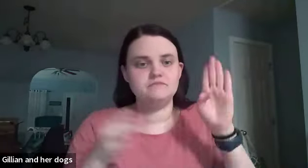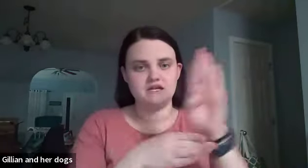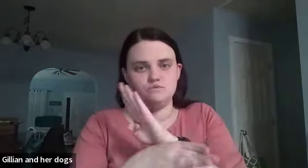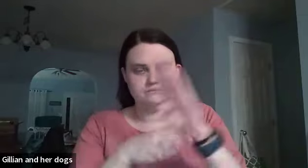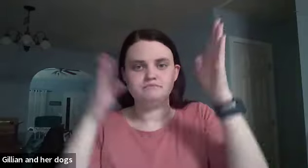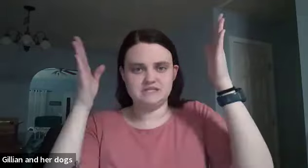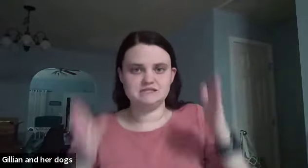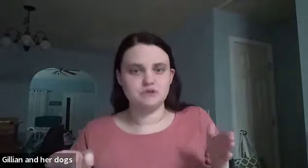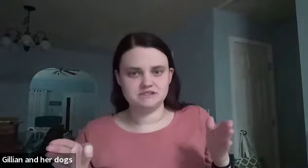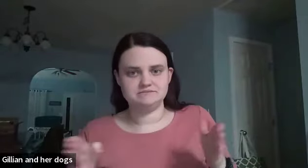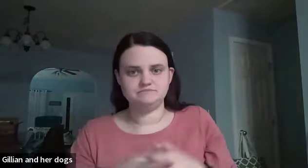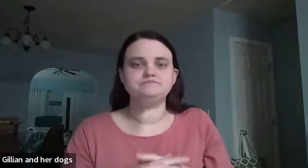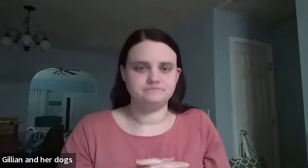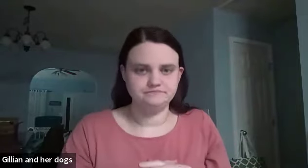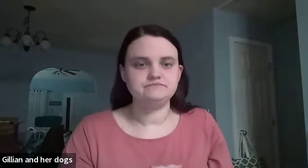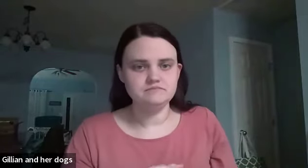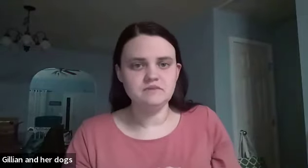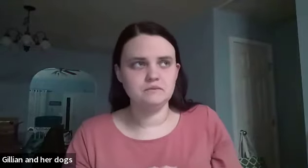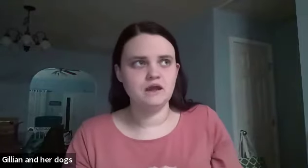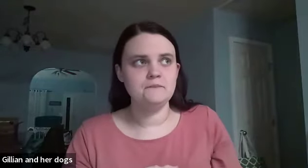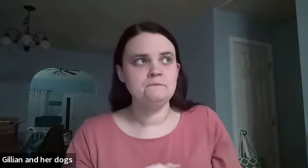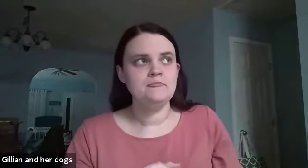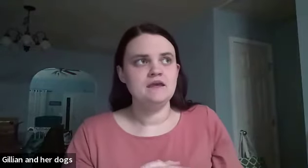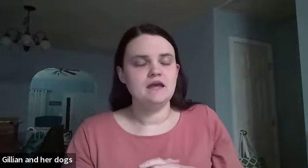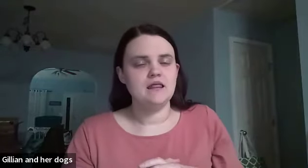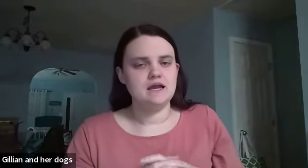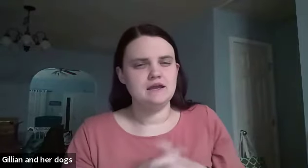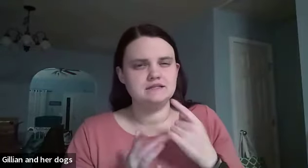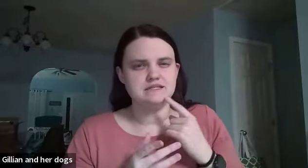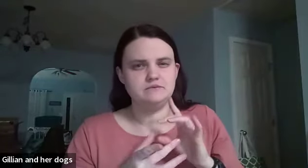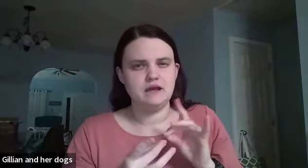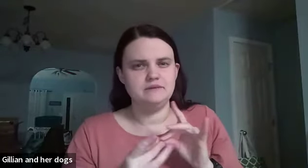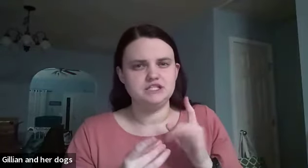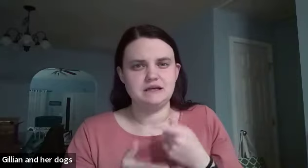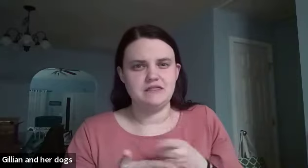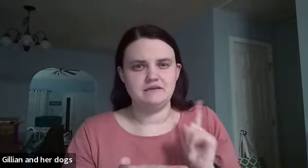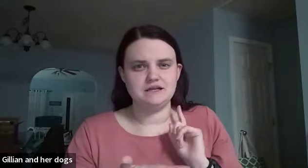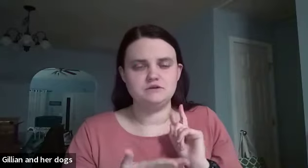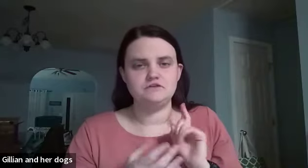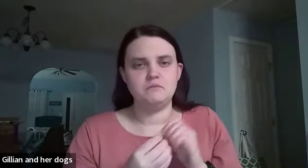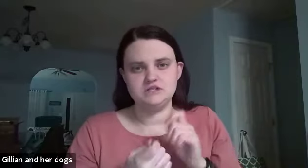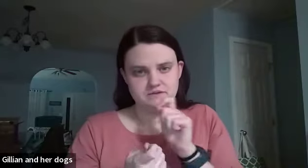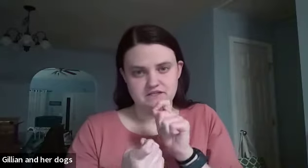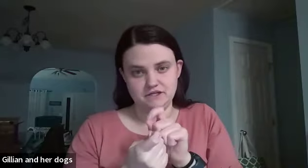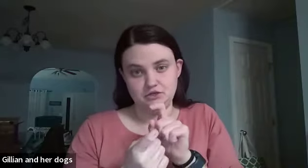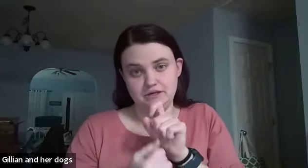that as well, business person. Okay. And like I think I mentioned it, I think last week, the more specific you